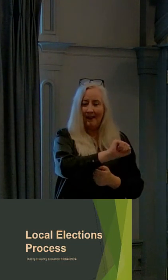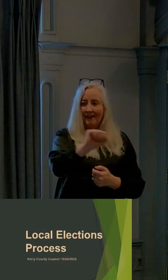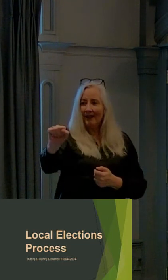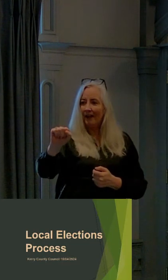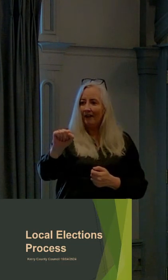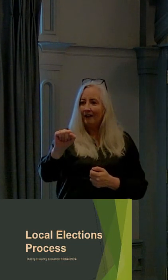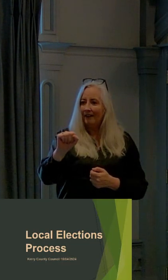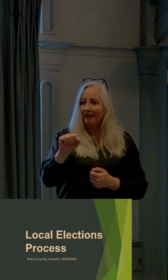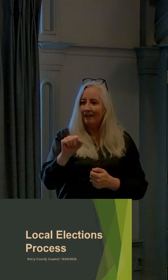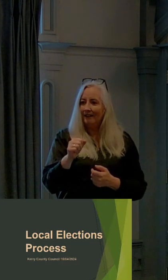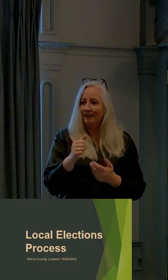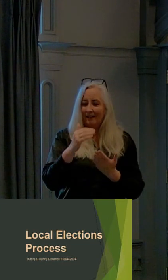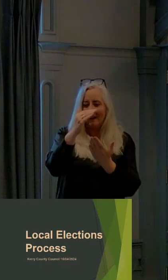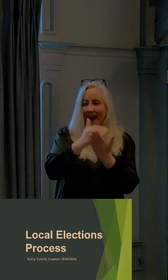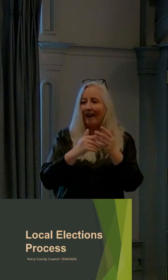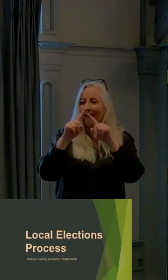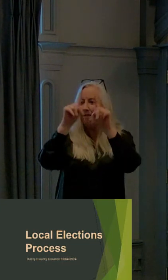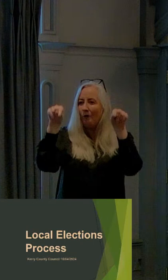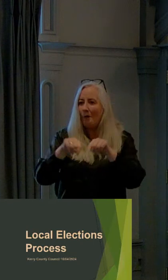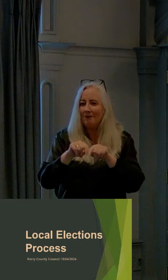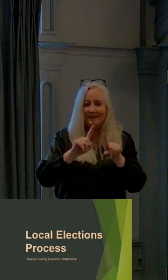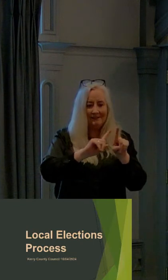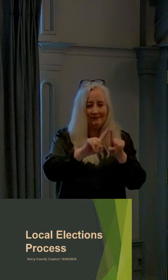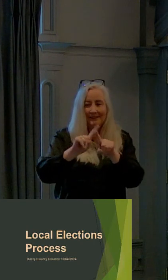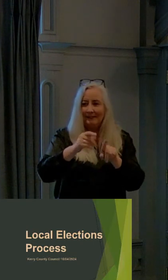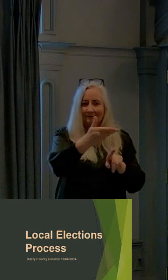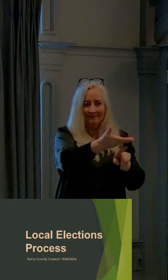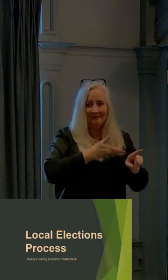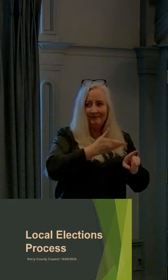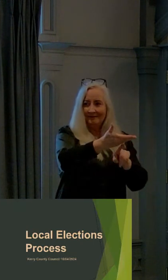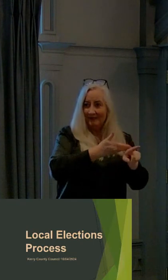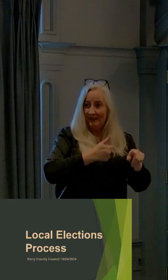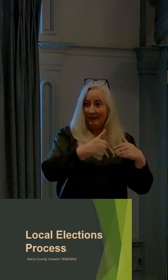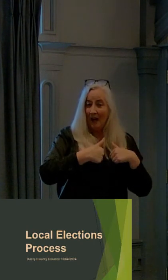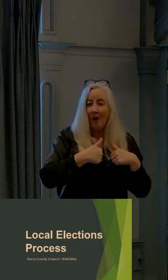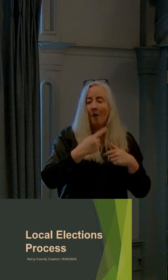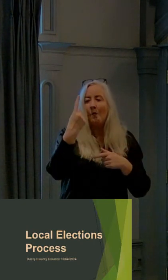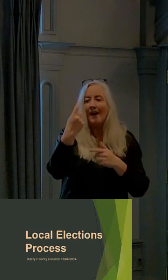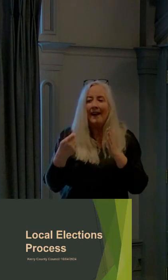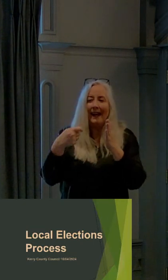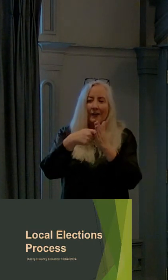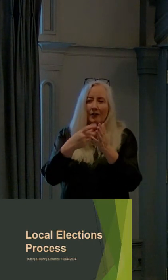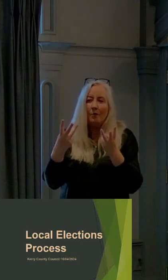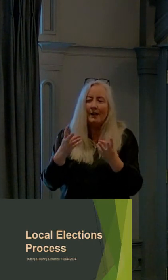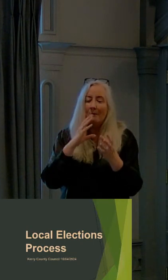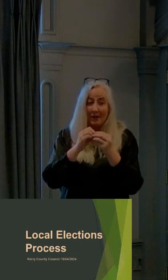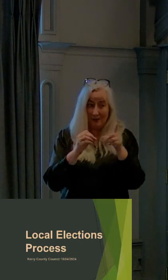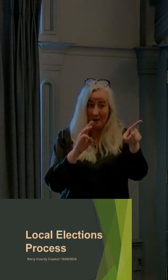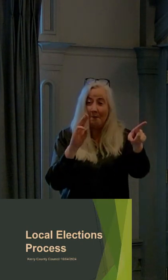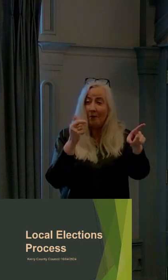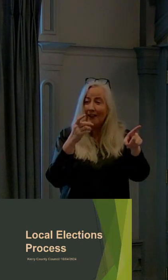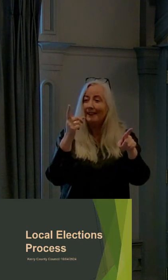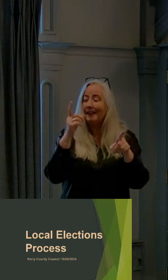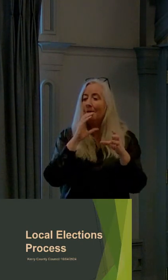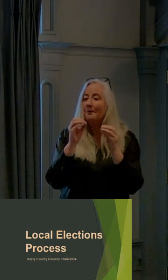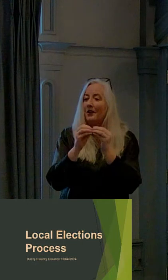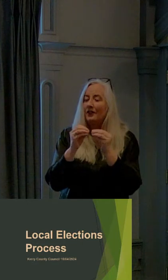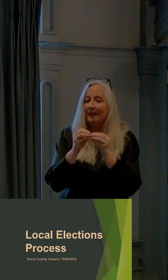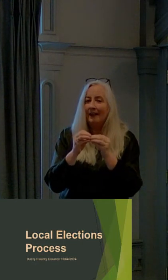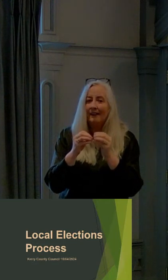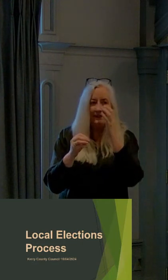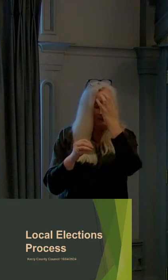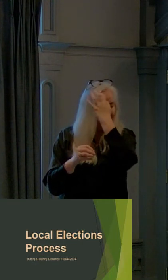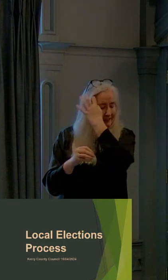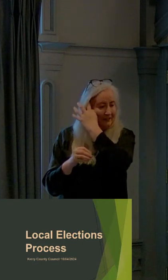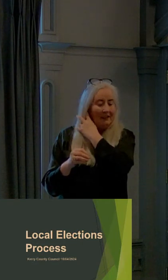their ethics forms. One other thing that's worth mentioning there is Padraig mentioned the County and the City